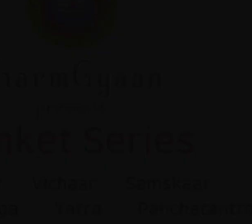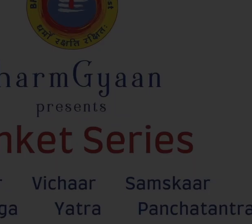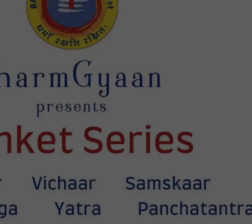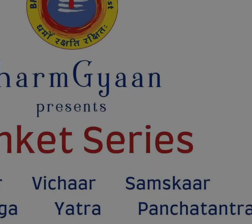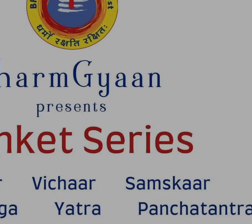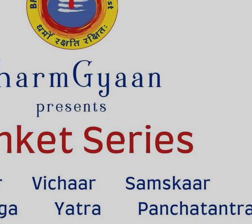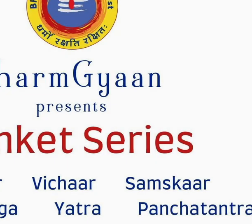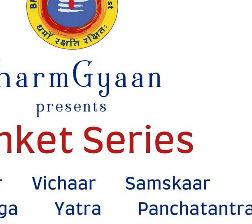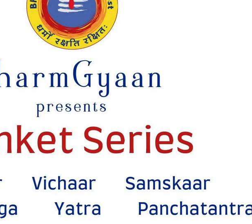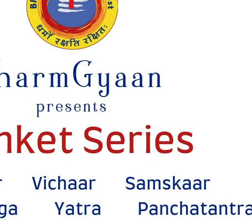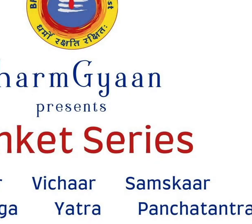Thank you.